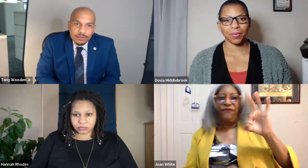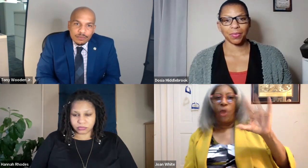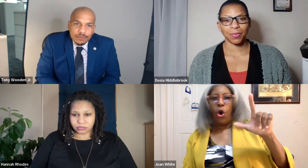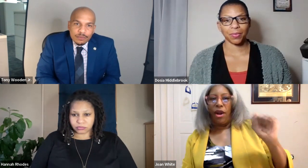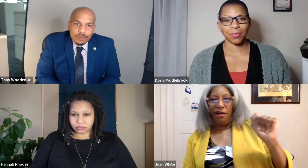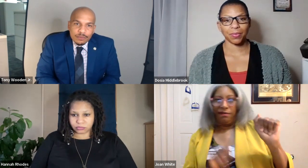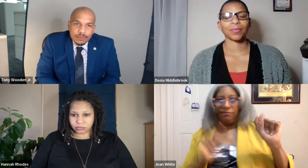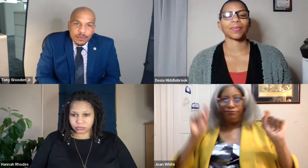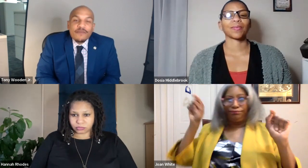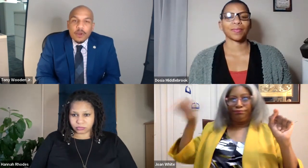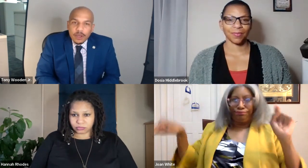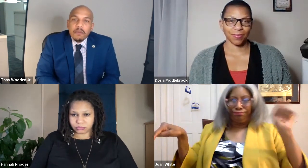Robert, he's in Florida.